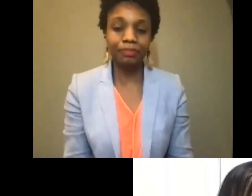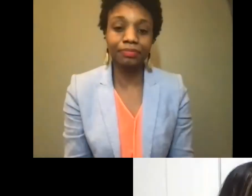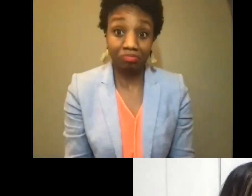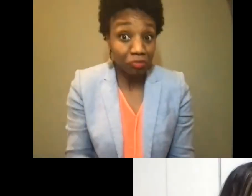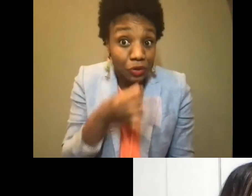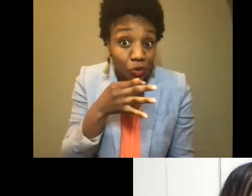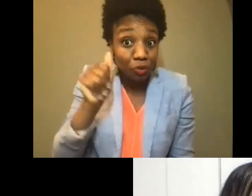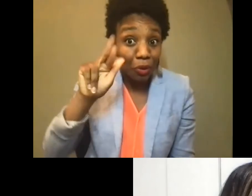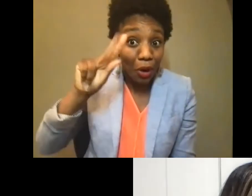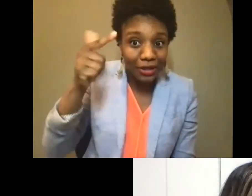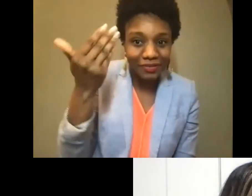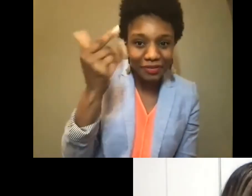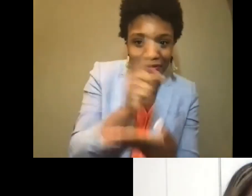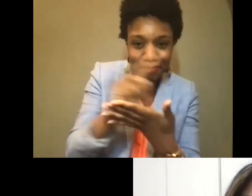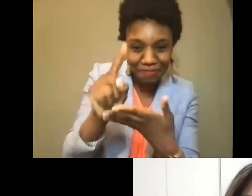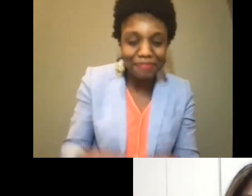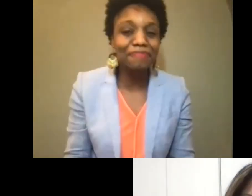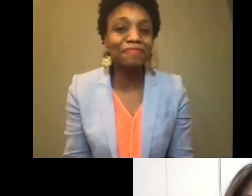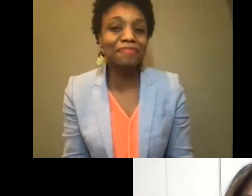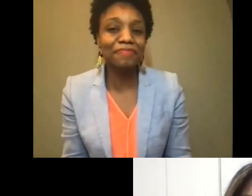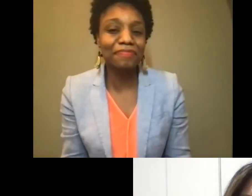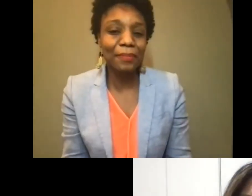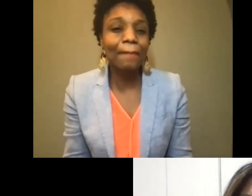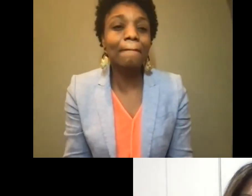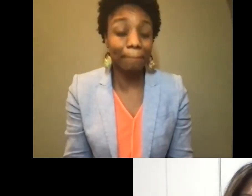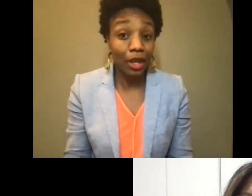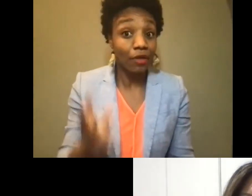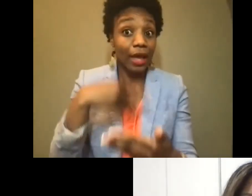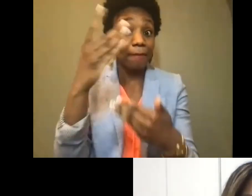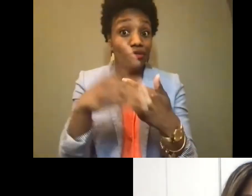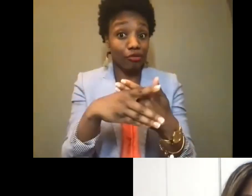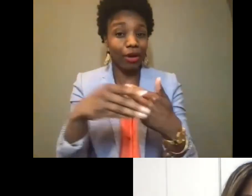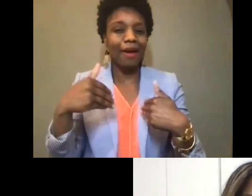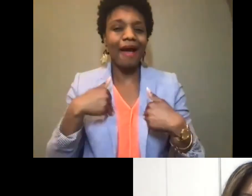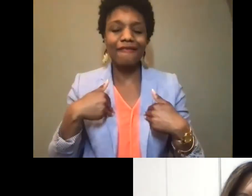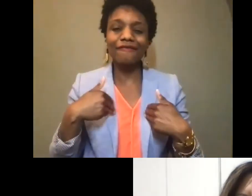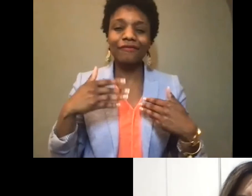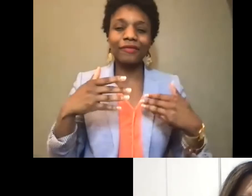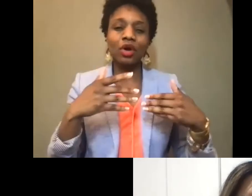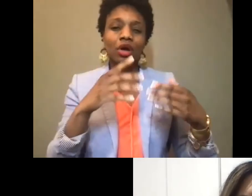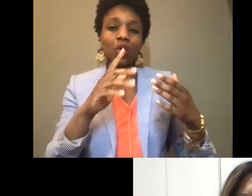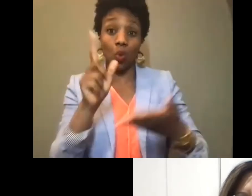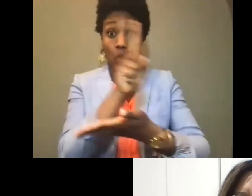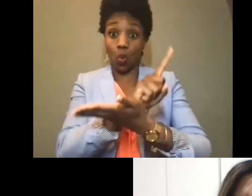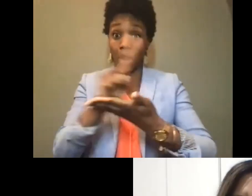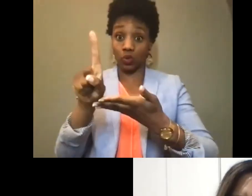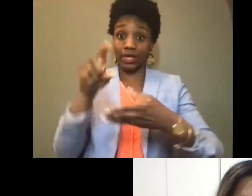weeks. So the program consists of a hybrid format. So there's a 1-week residency here in Rhode